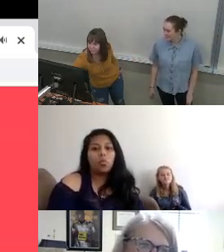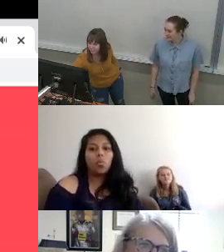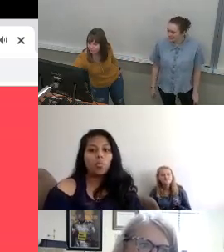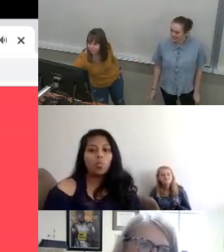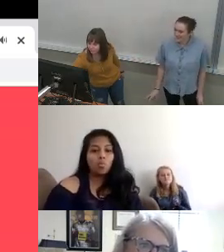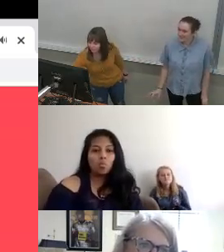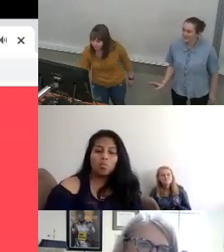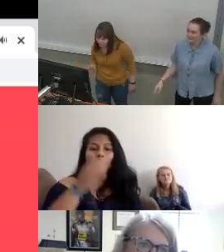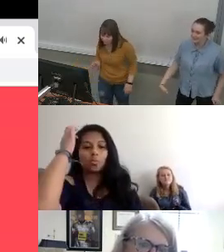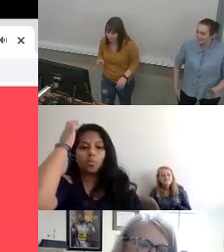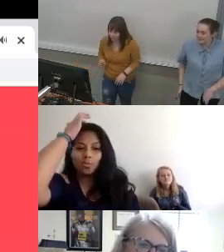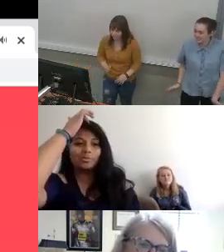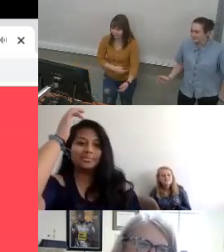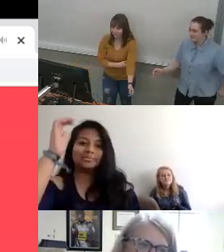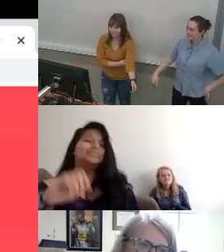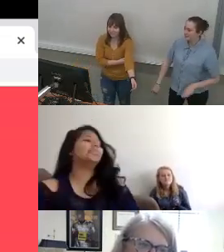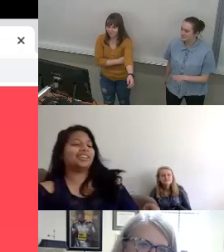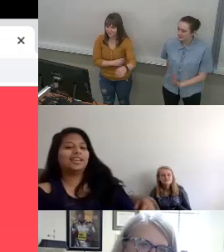Ooh.